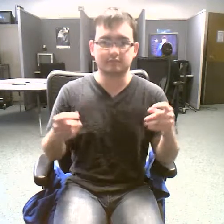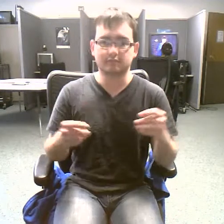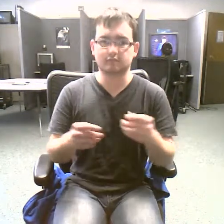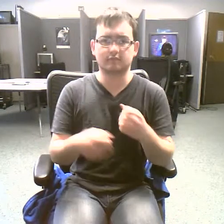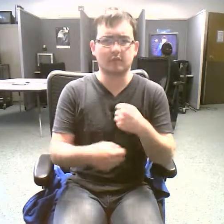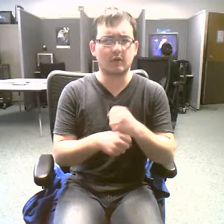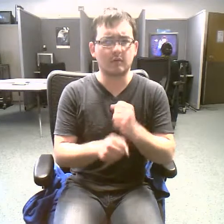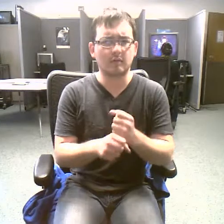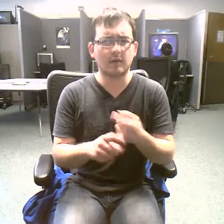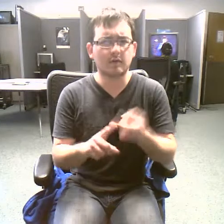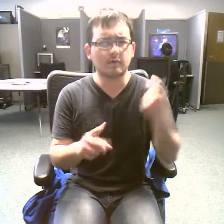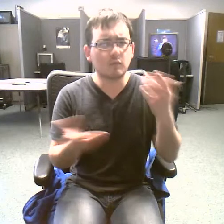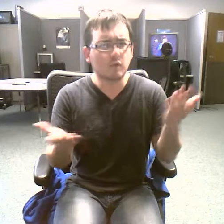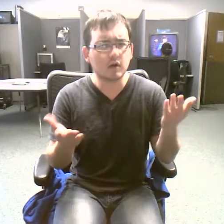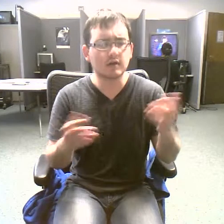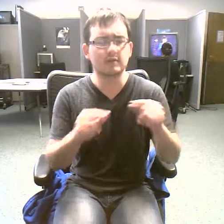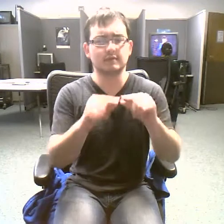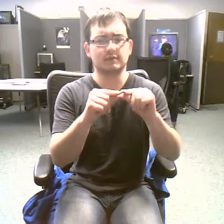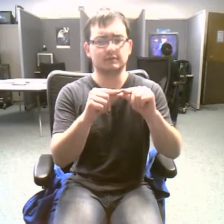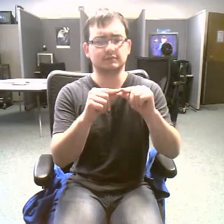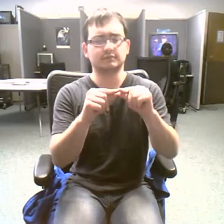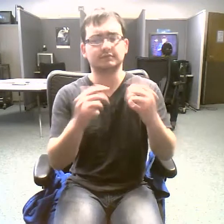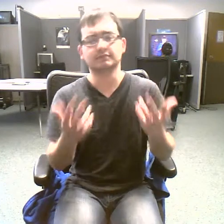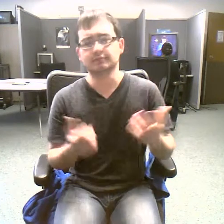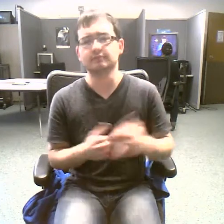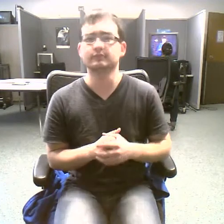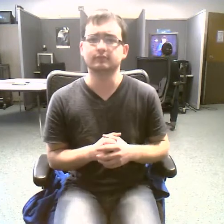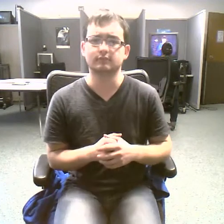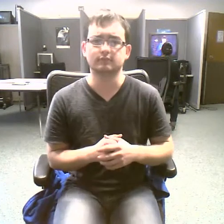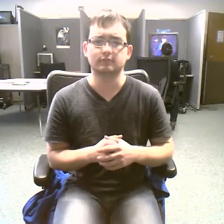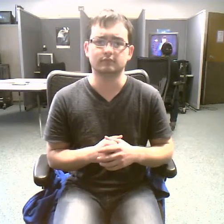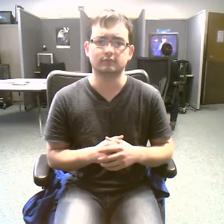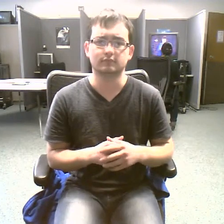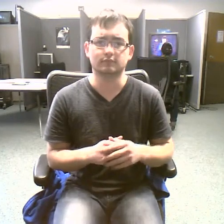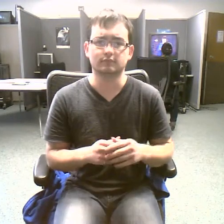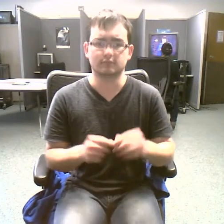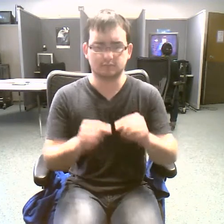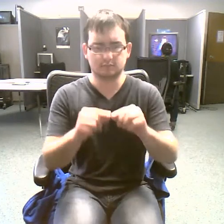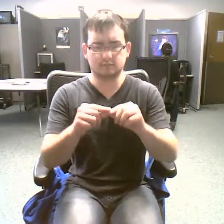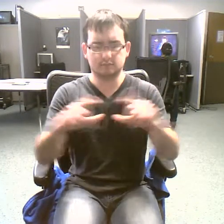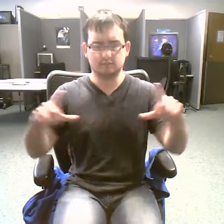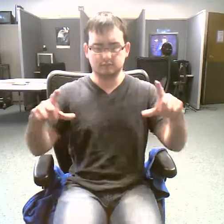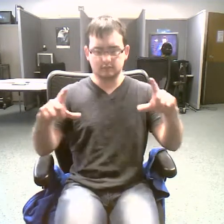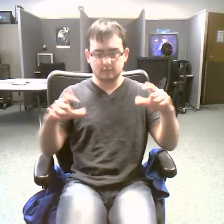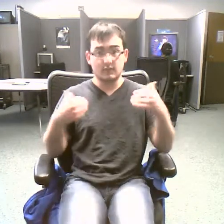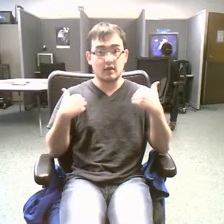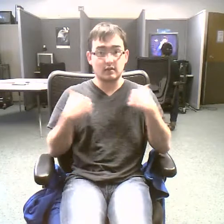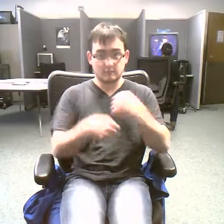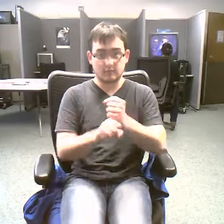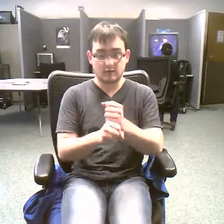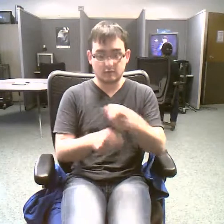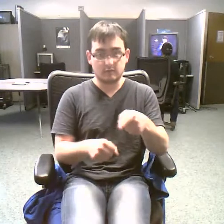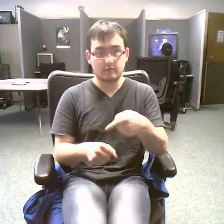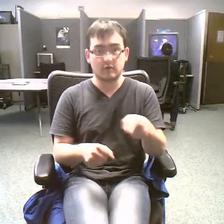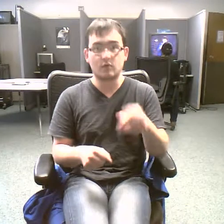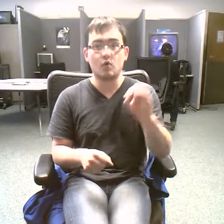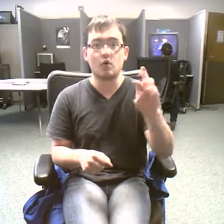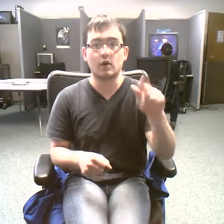smaller pieces to cells that include proteins and organelles. Cells are small compartments that